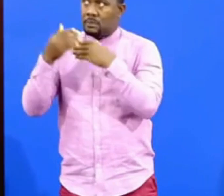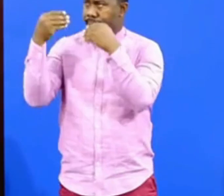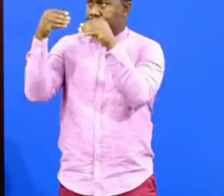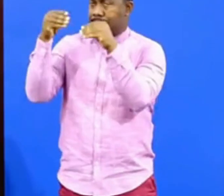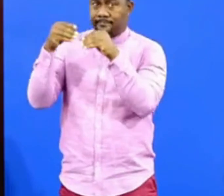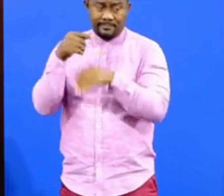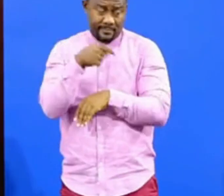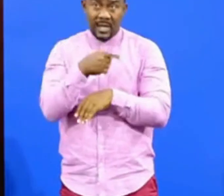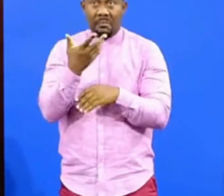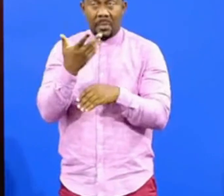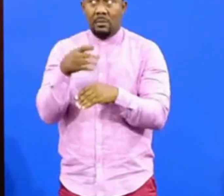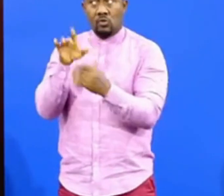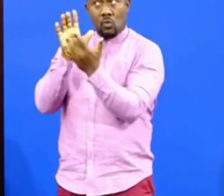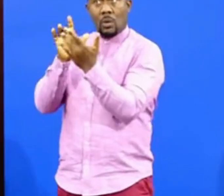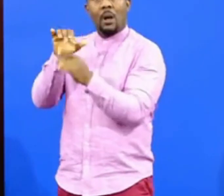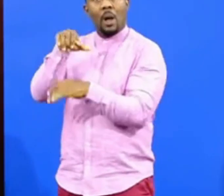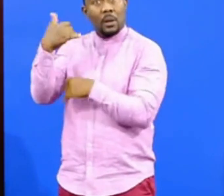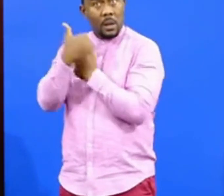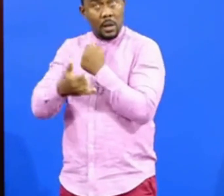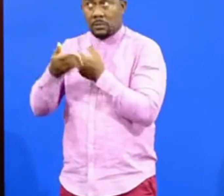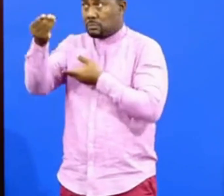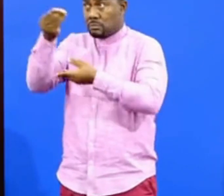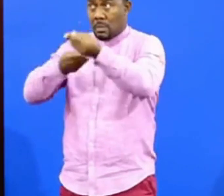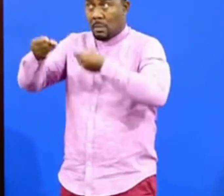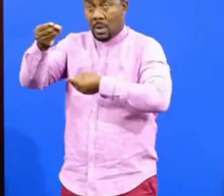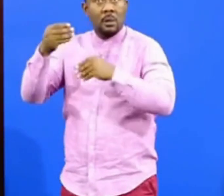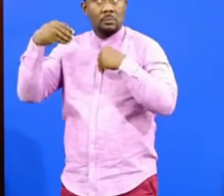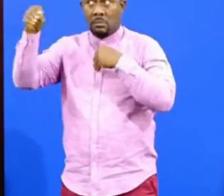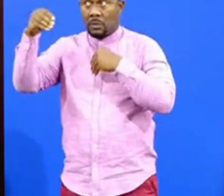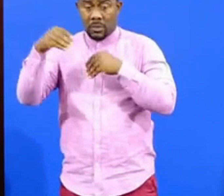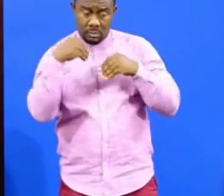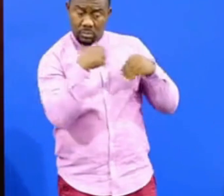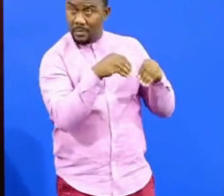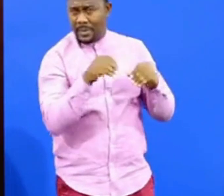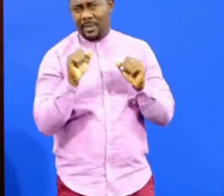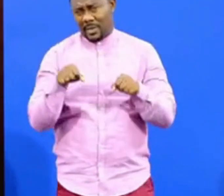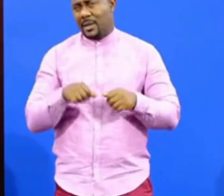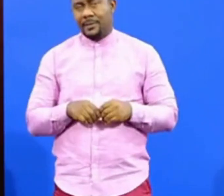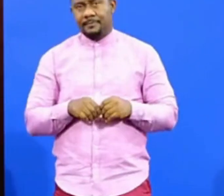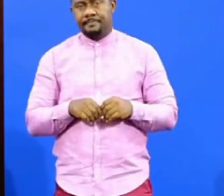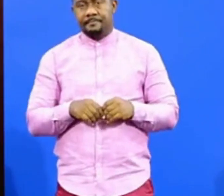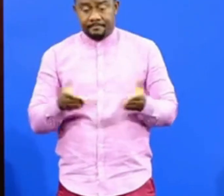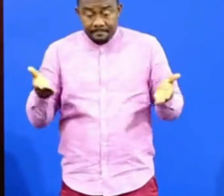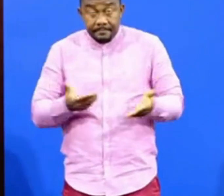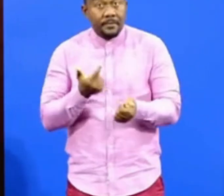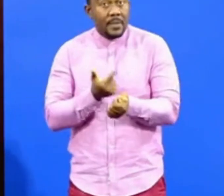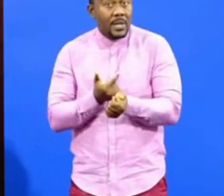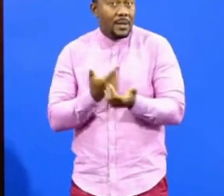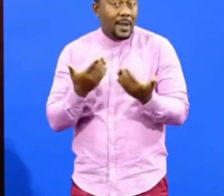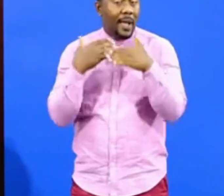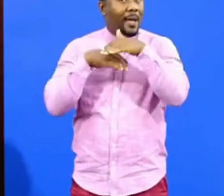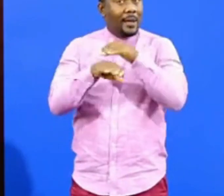link up with other commodity exchanges and trade globally. So we're talking about access to markets in Ghana, access